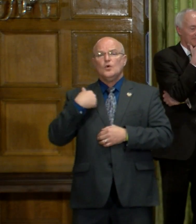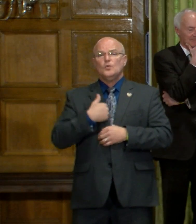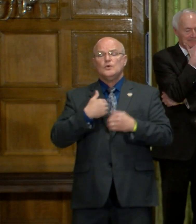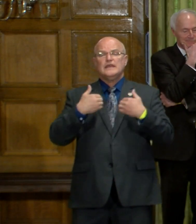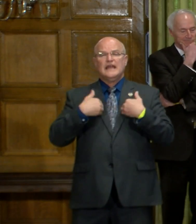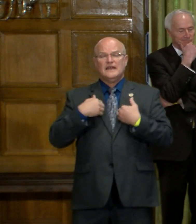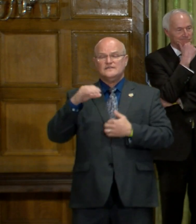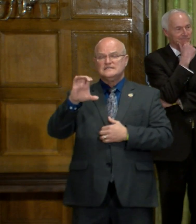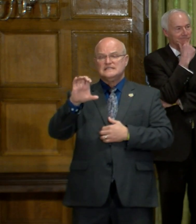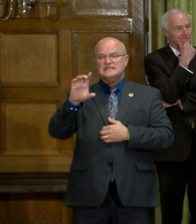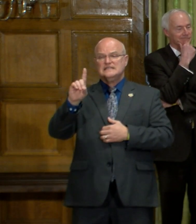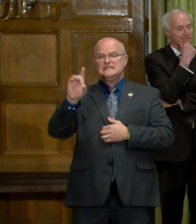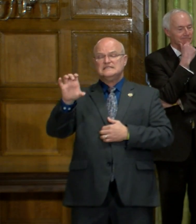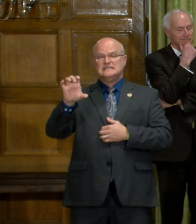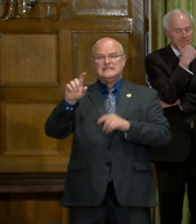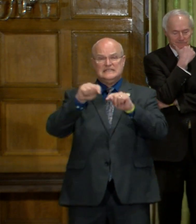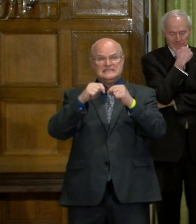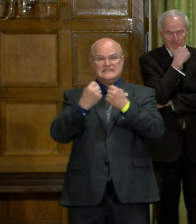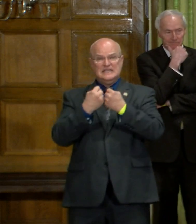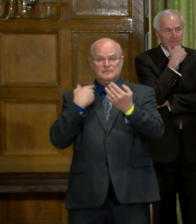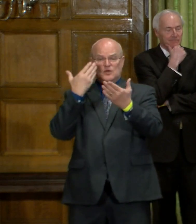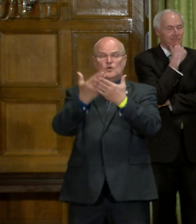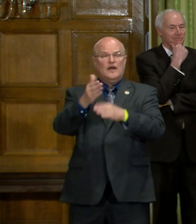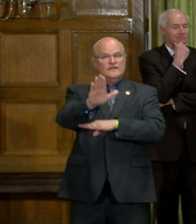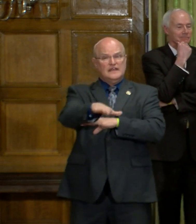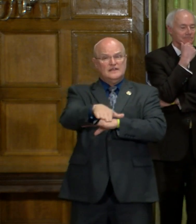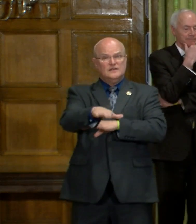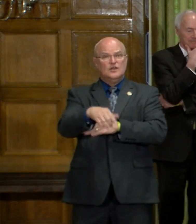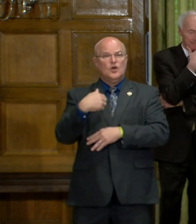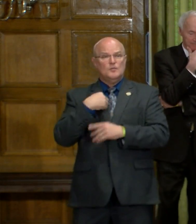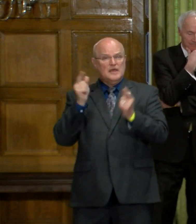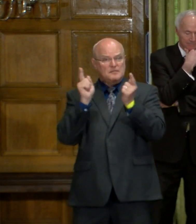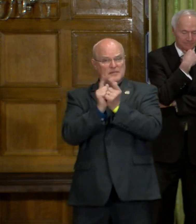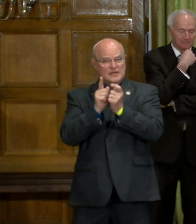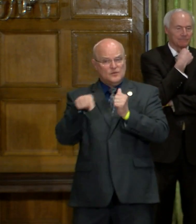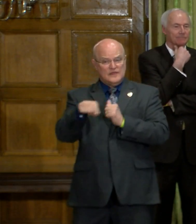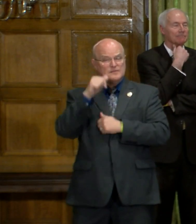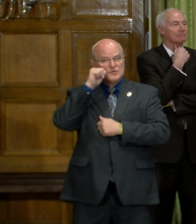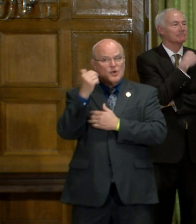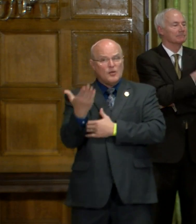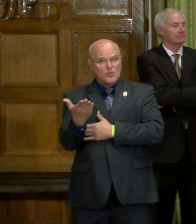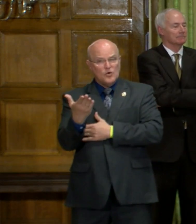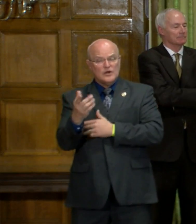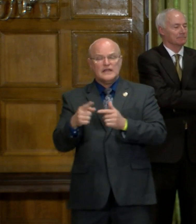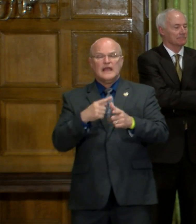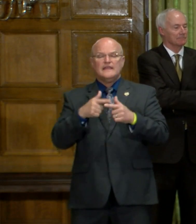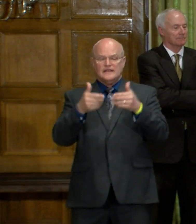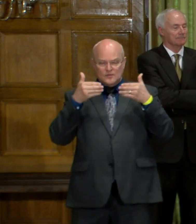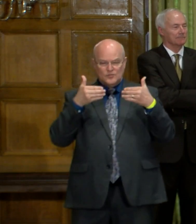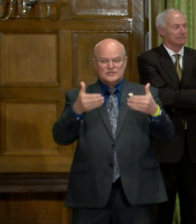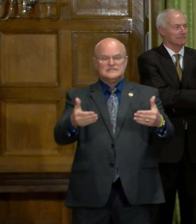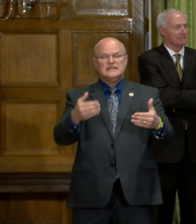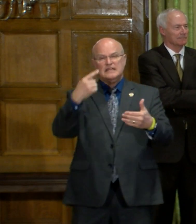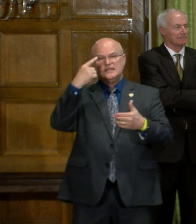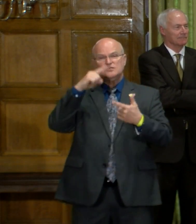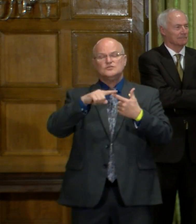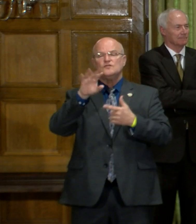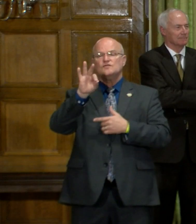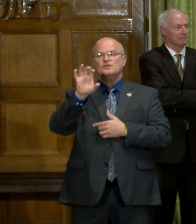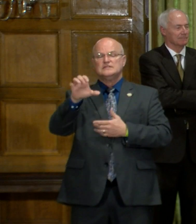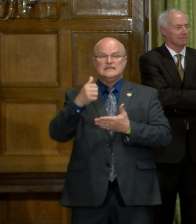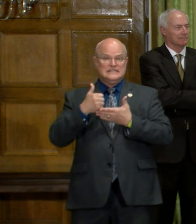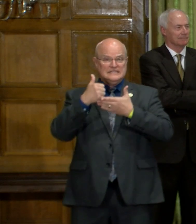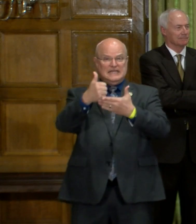have a CDC team that will be arriving this evening. We'll be meeting with them tomorrow morning, and then they'll be proceeding to Forest City